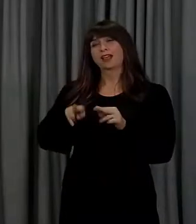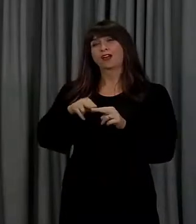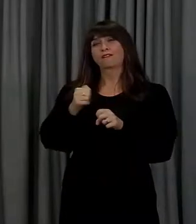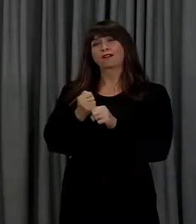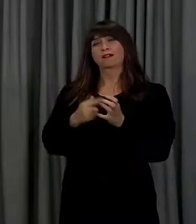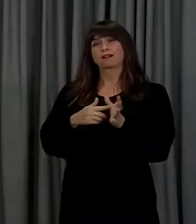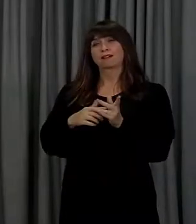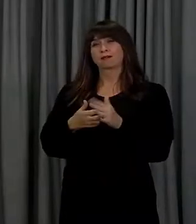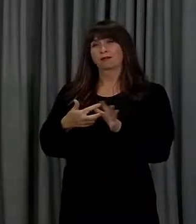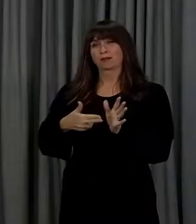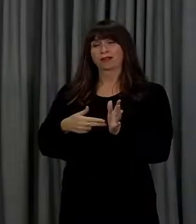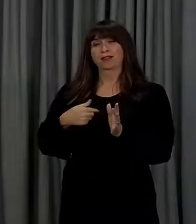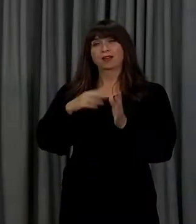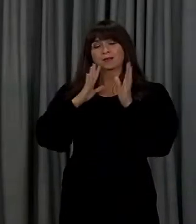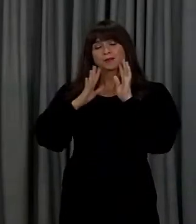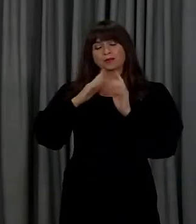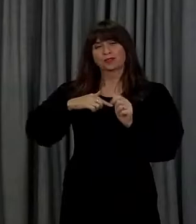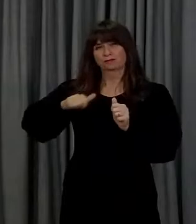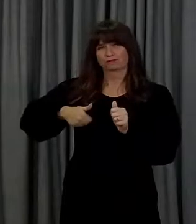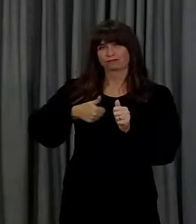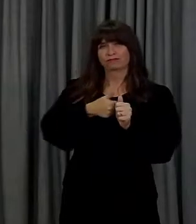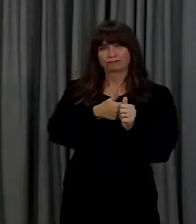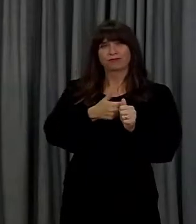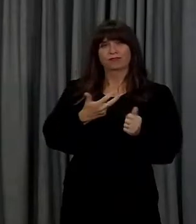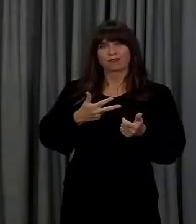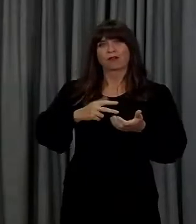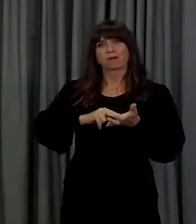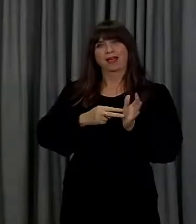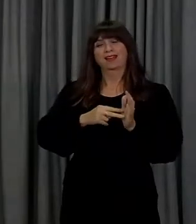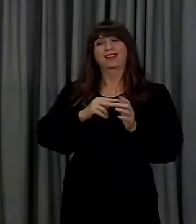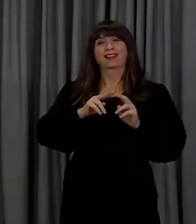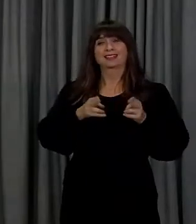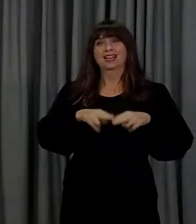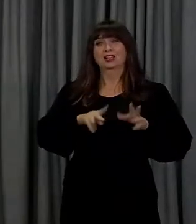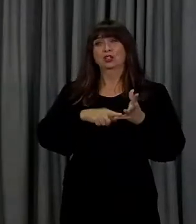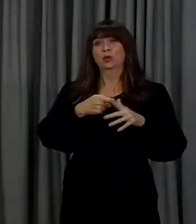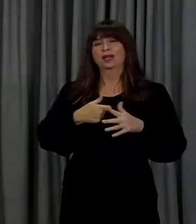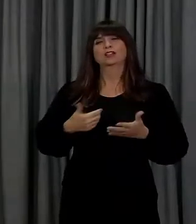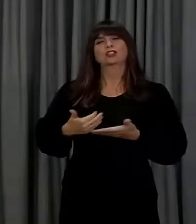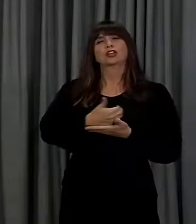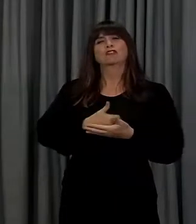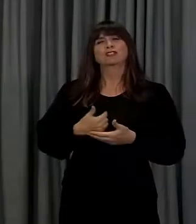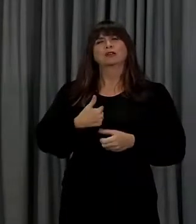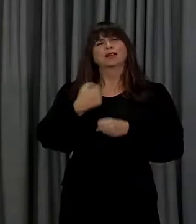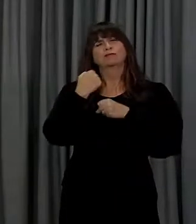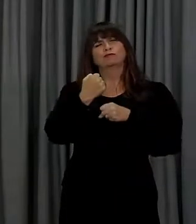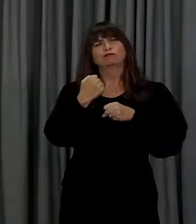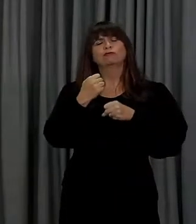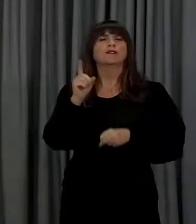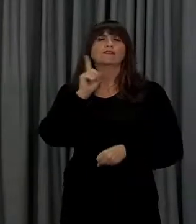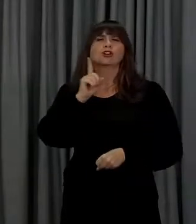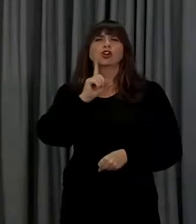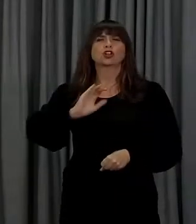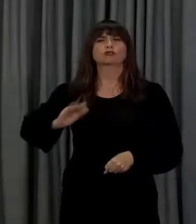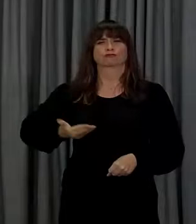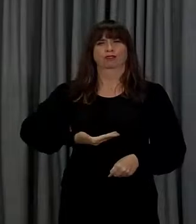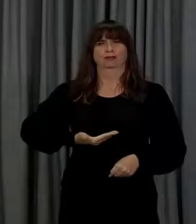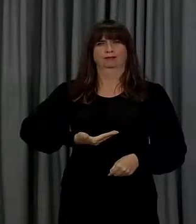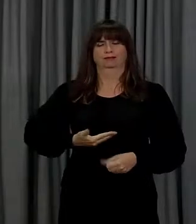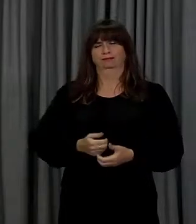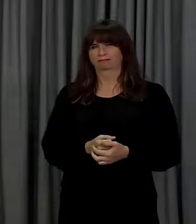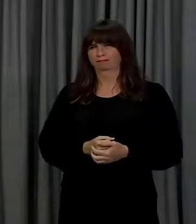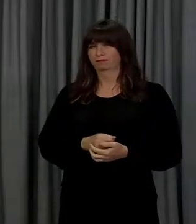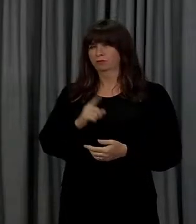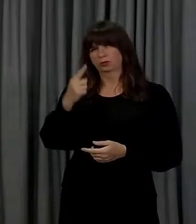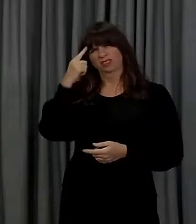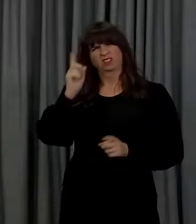Glamorgan. I am a youth advocate for Plan International UK, a charity campaigning for girls' rights. You're probably